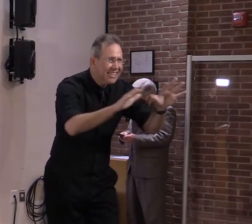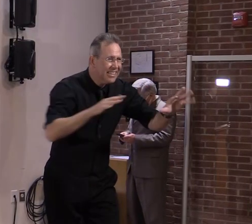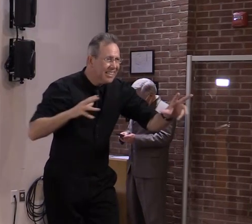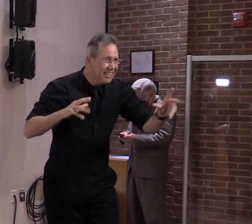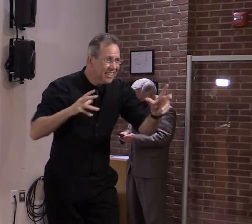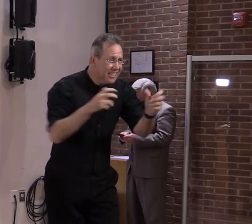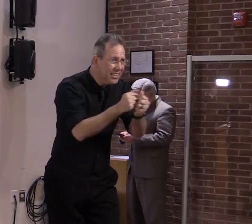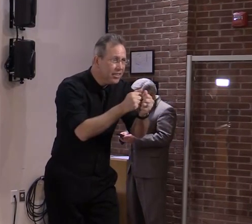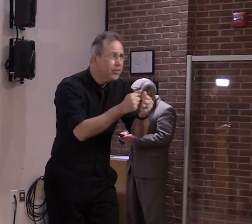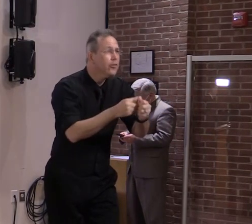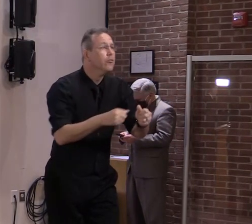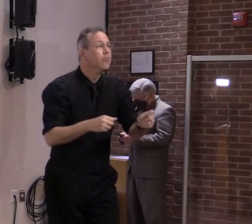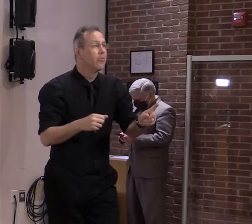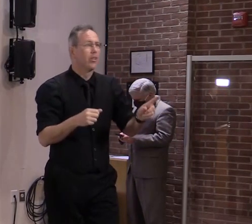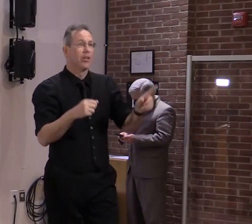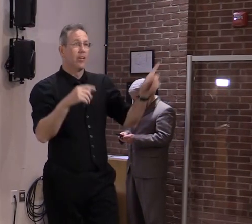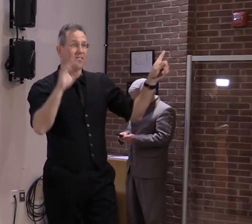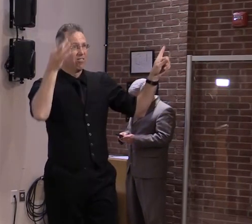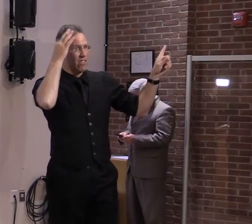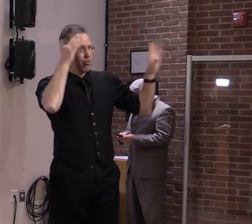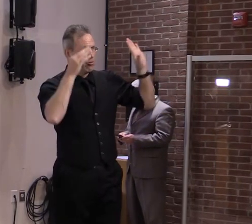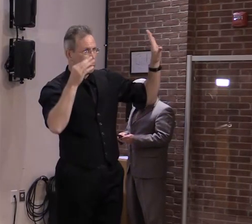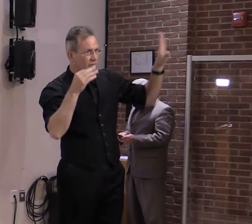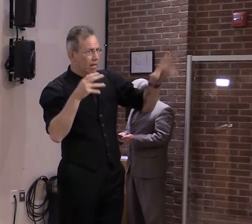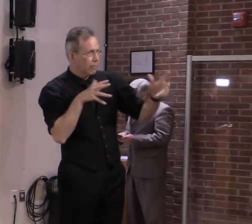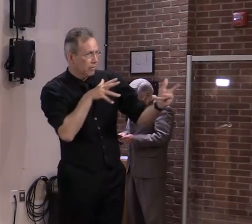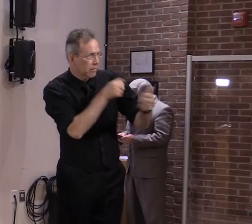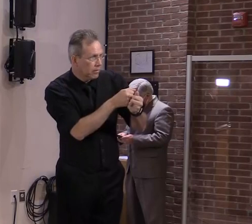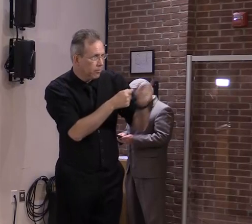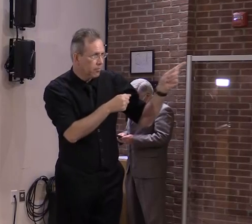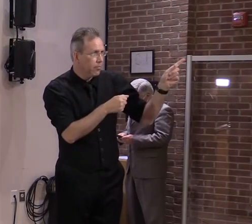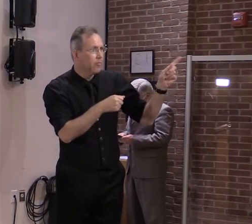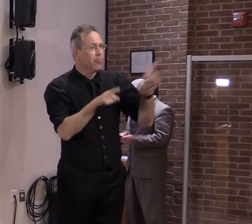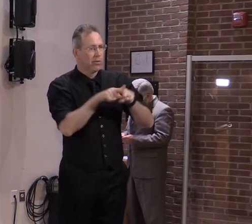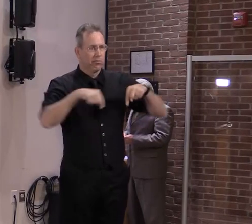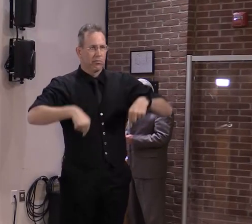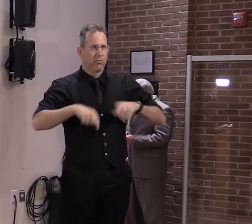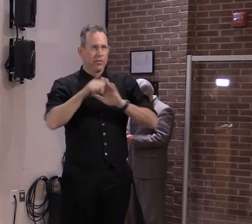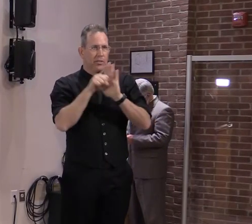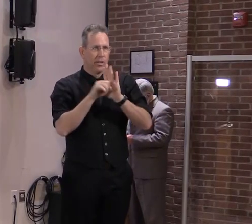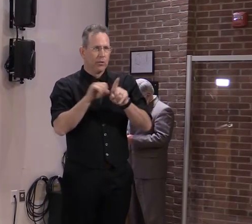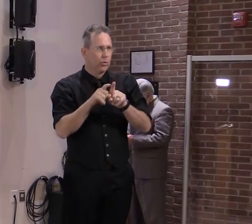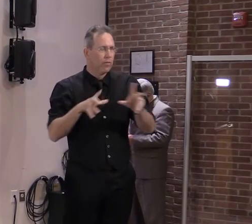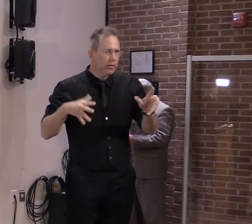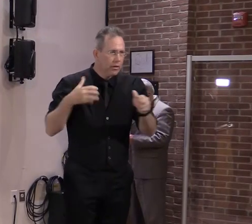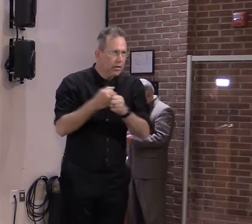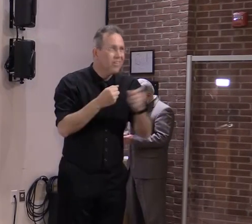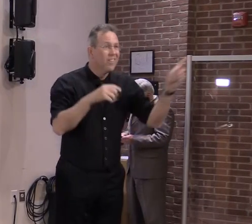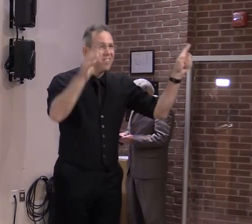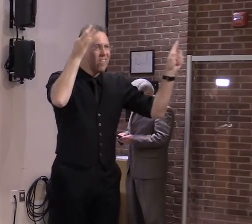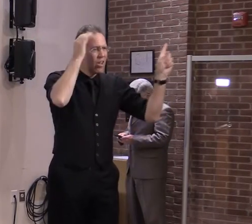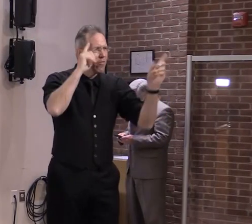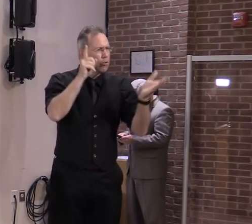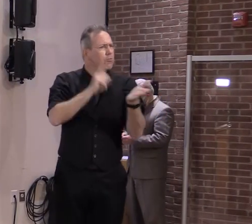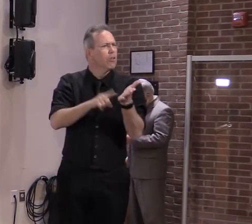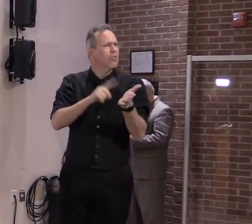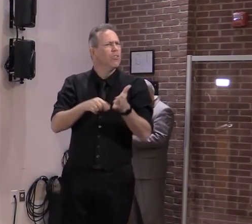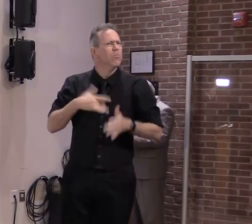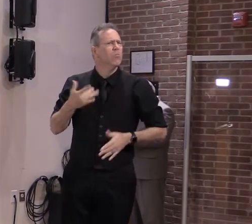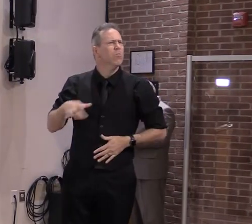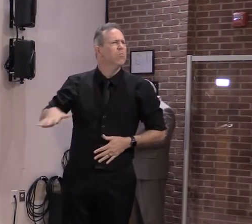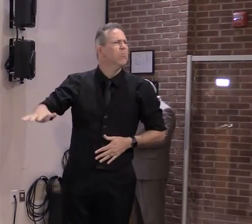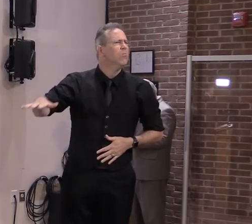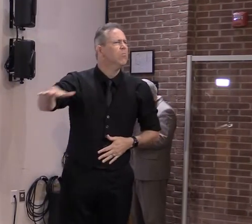been interacting with states across the country, conducting performance audits, and identifying areas of